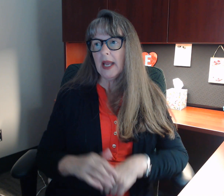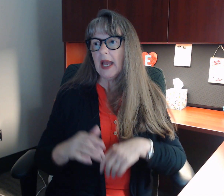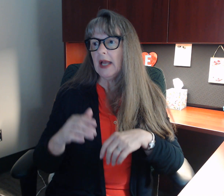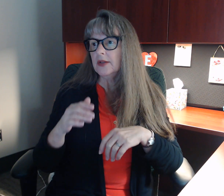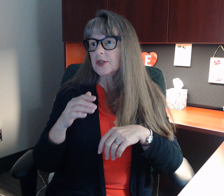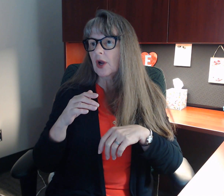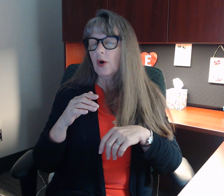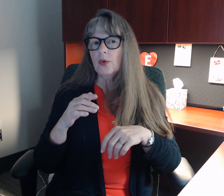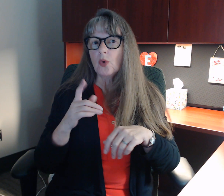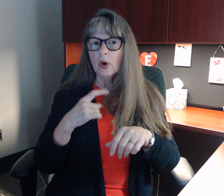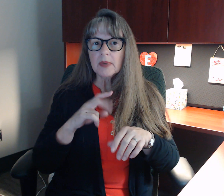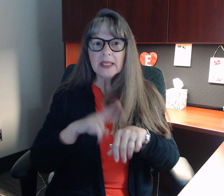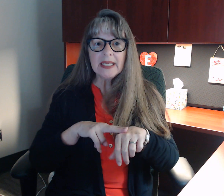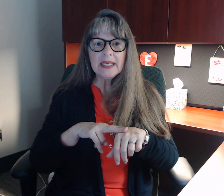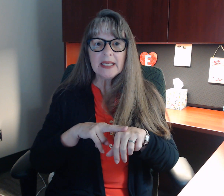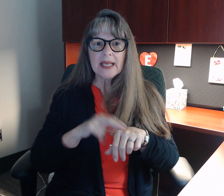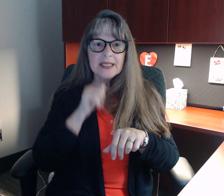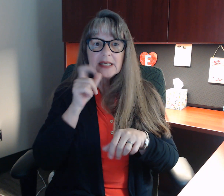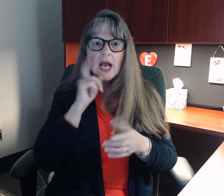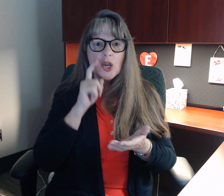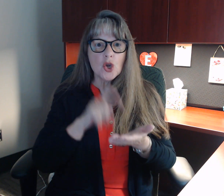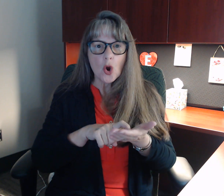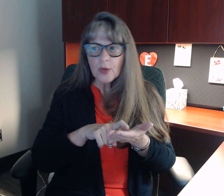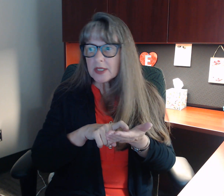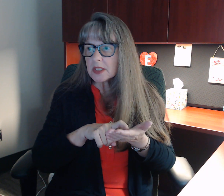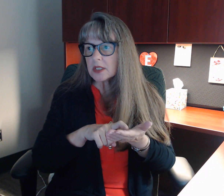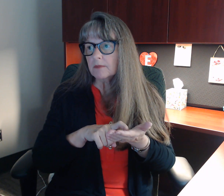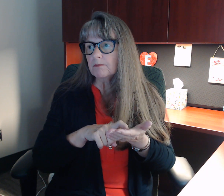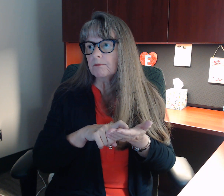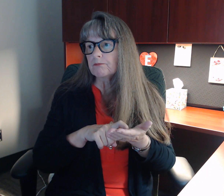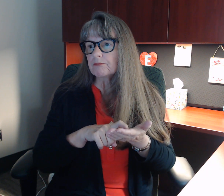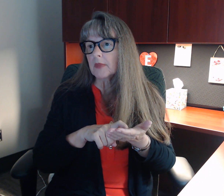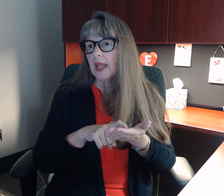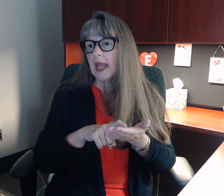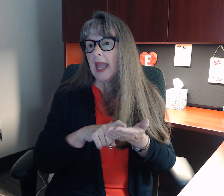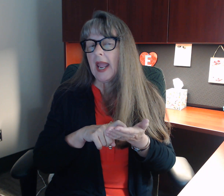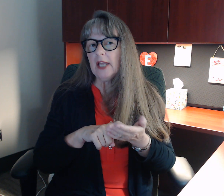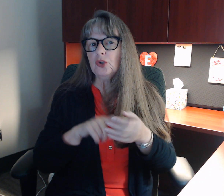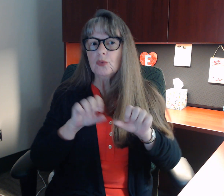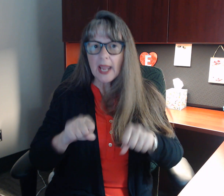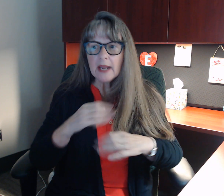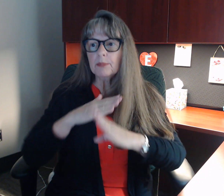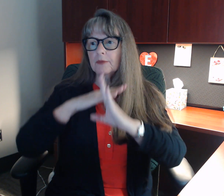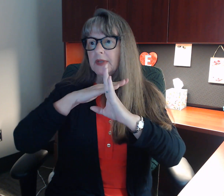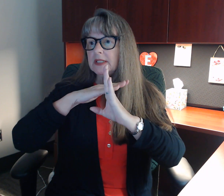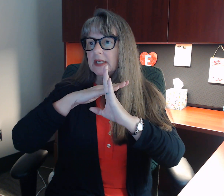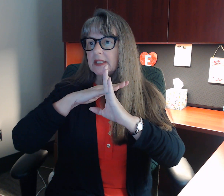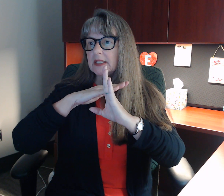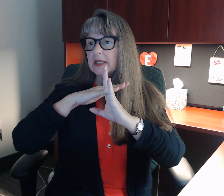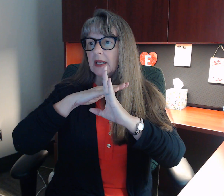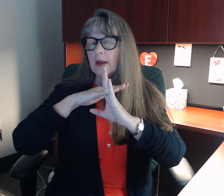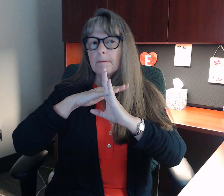And so normally it's not noticed, and you can prevent it